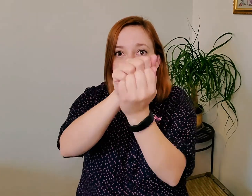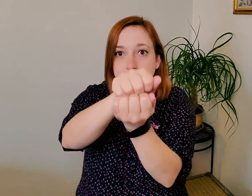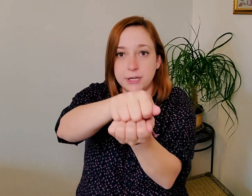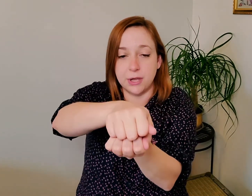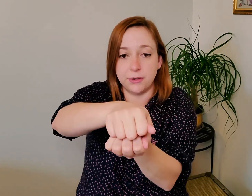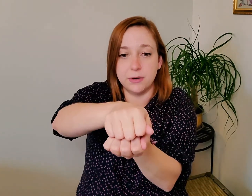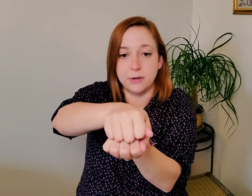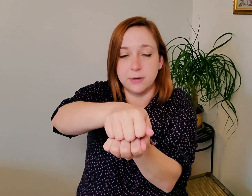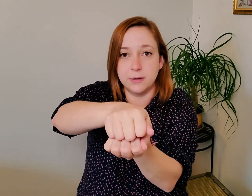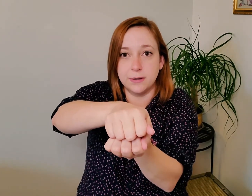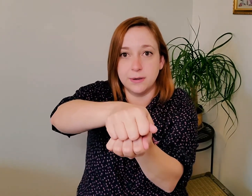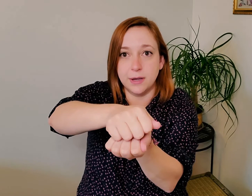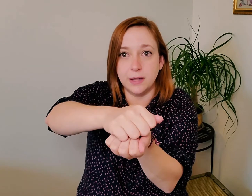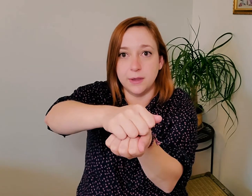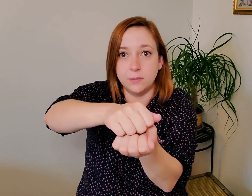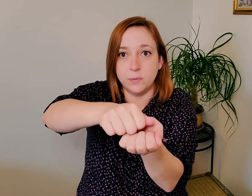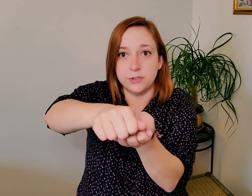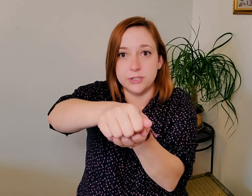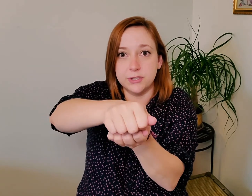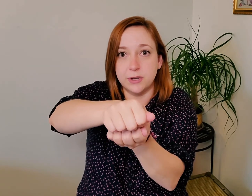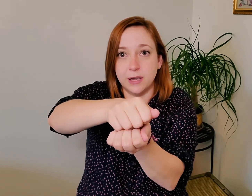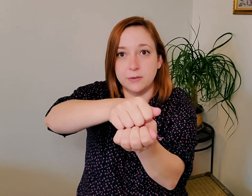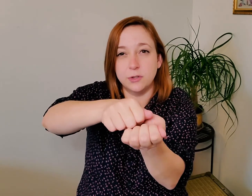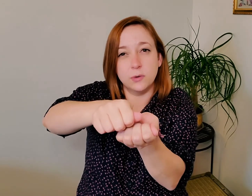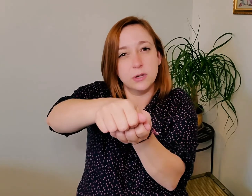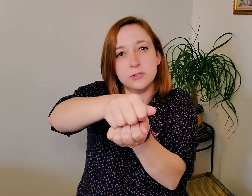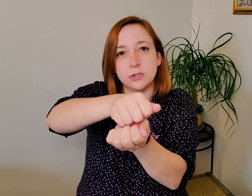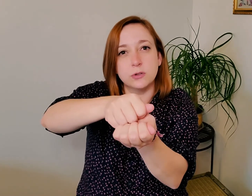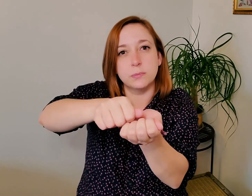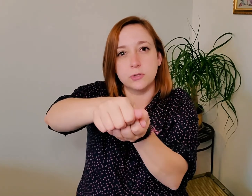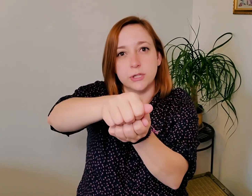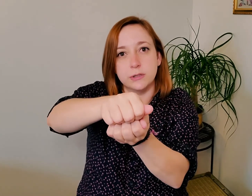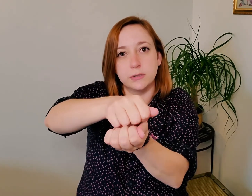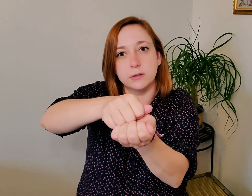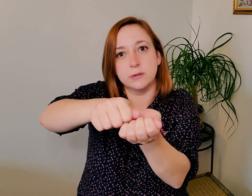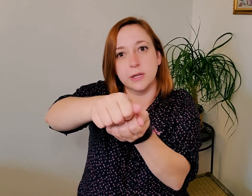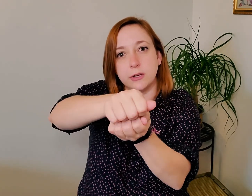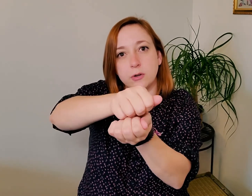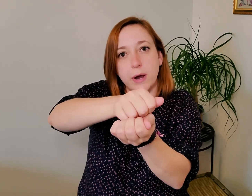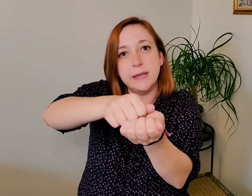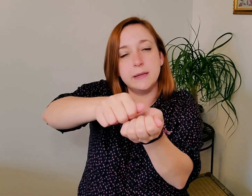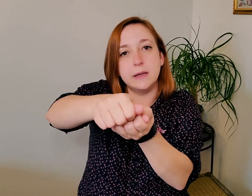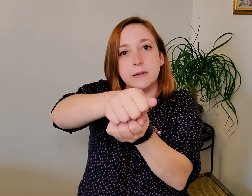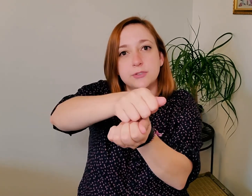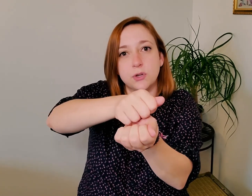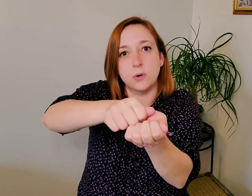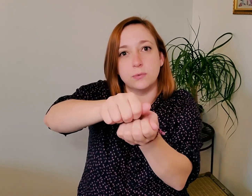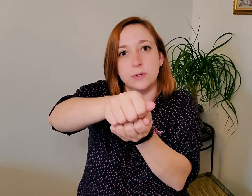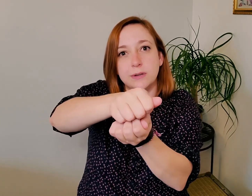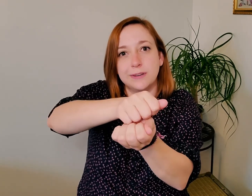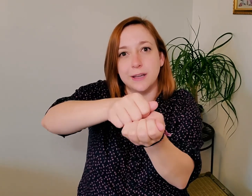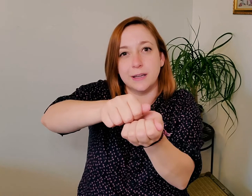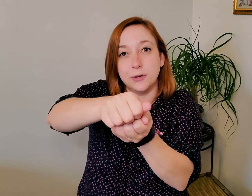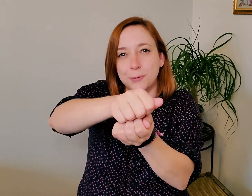each other, and then we just kind of do a little circle motion, like you're grinding stone and